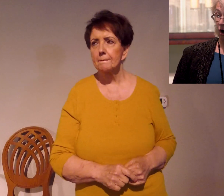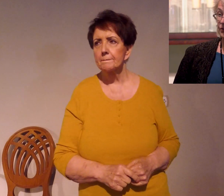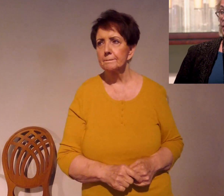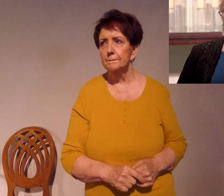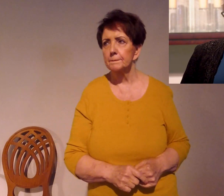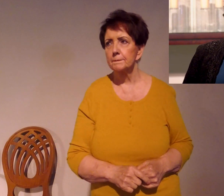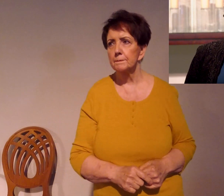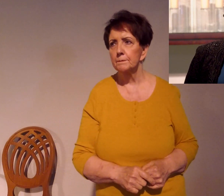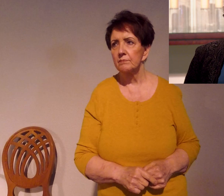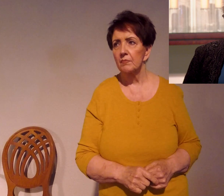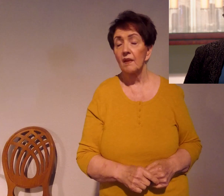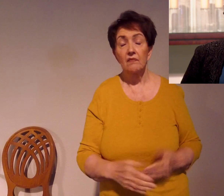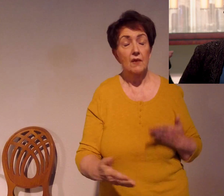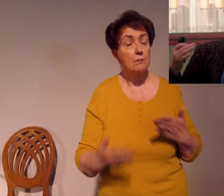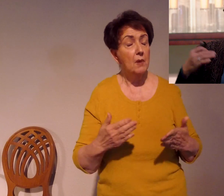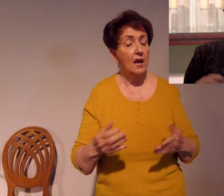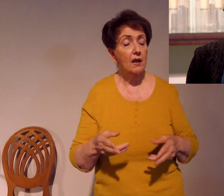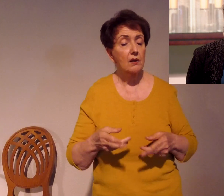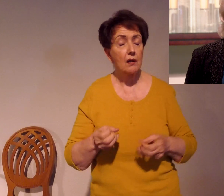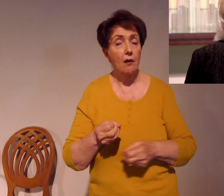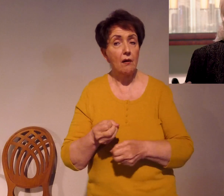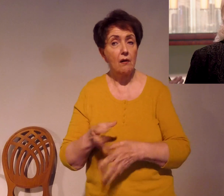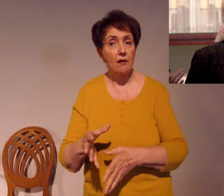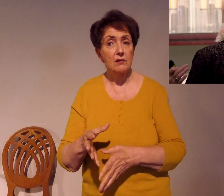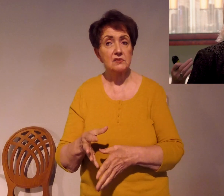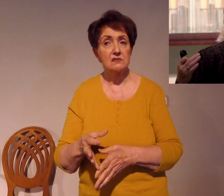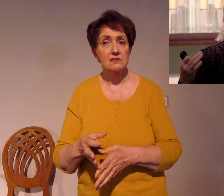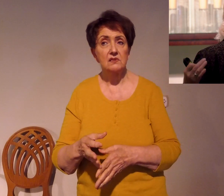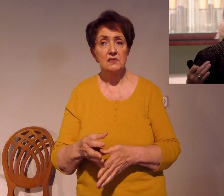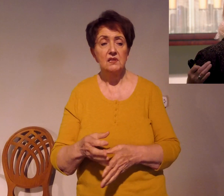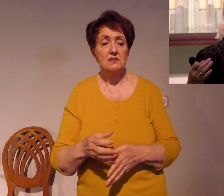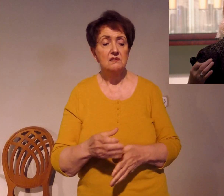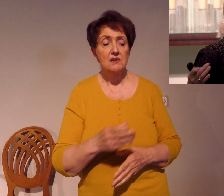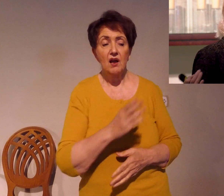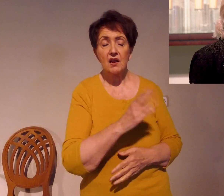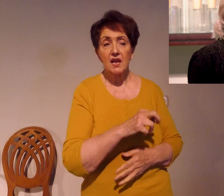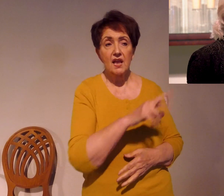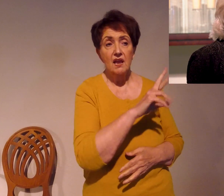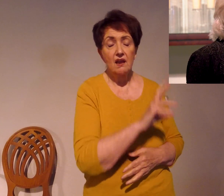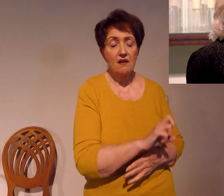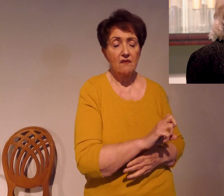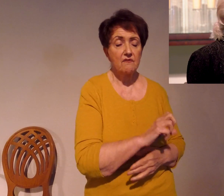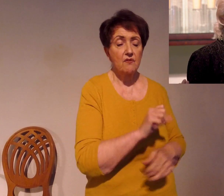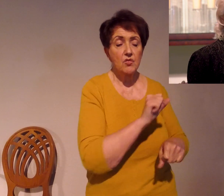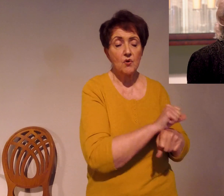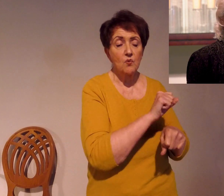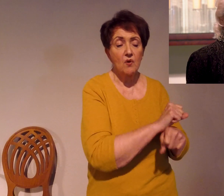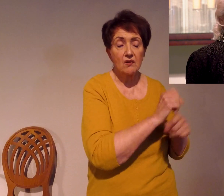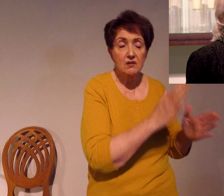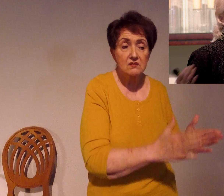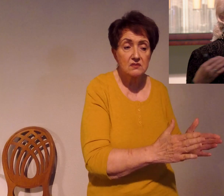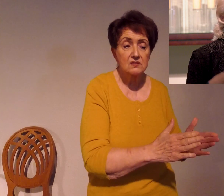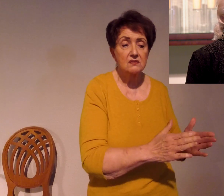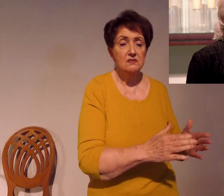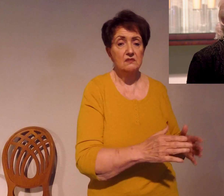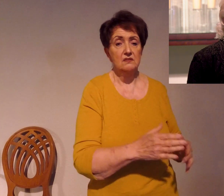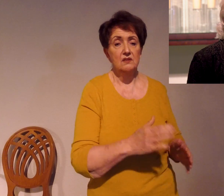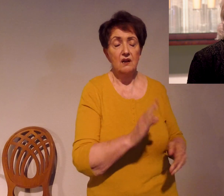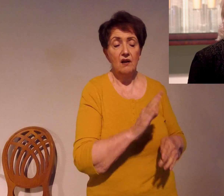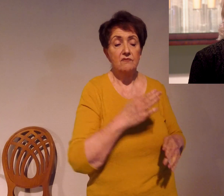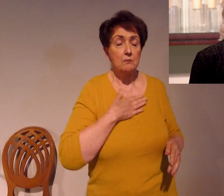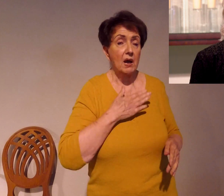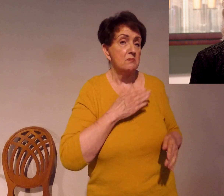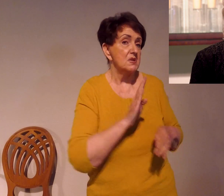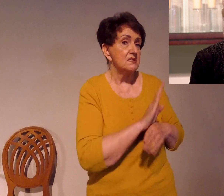might cause us to not care for our employees as a business because we're more